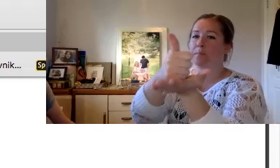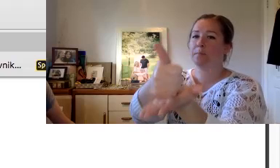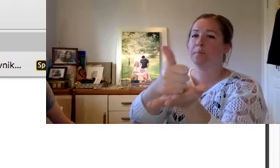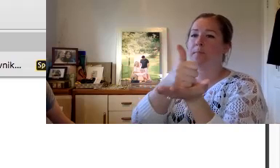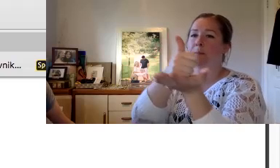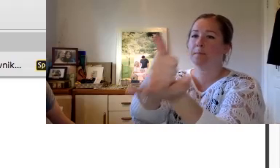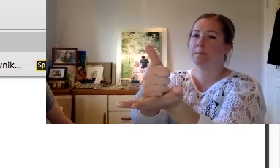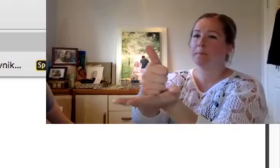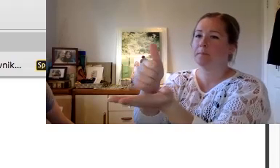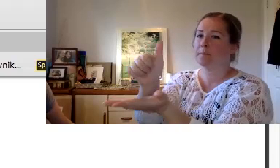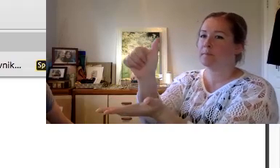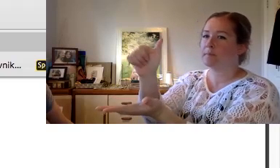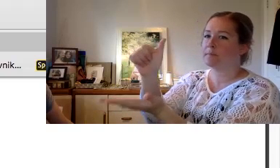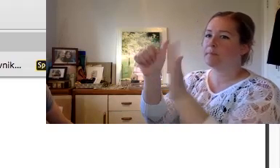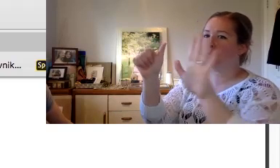The word help.